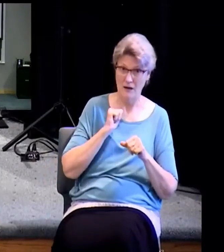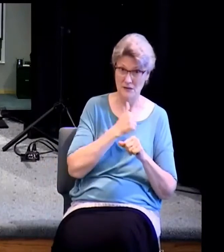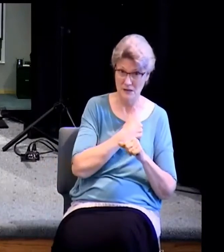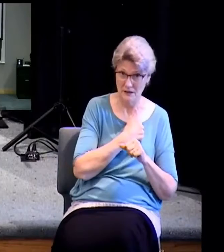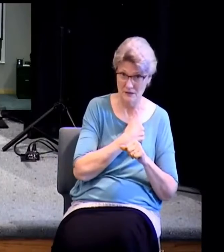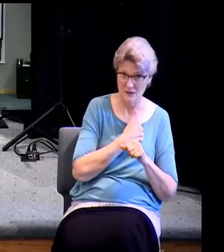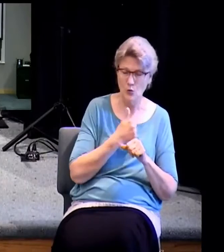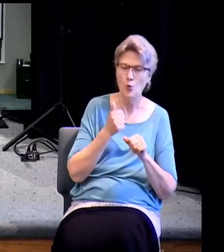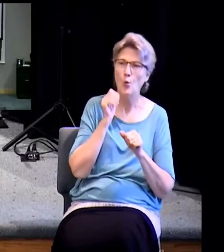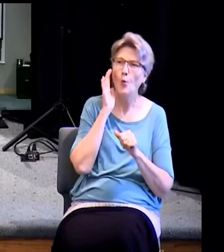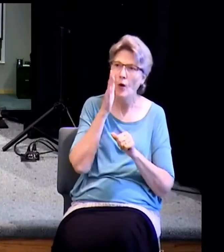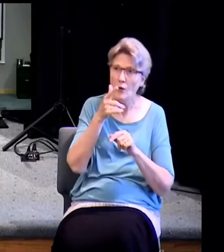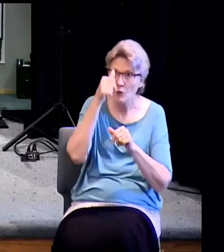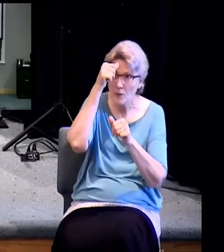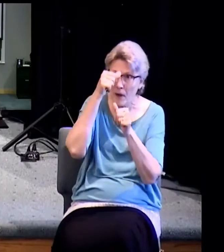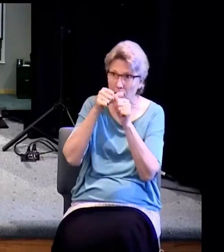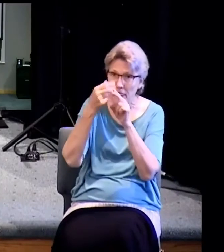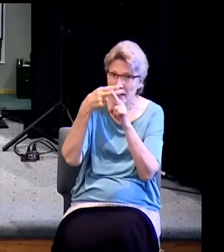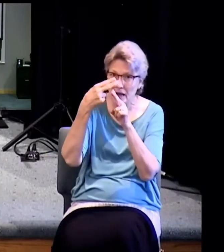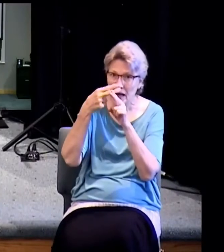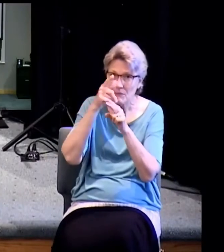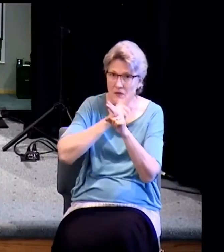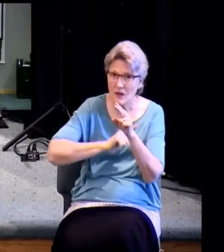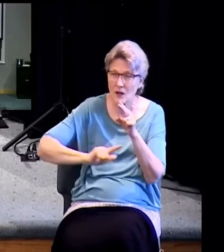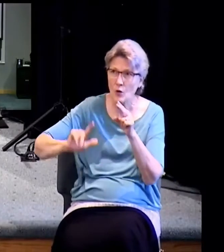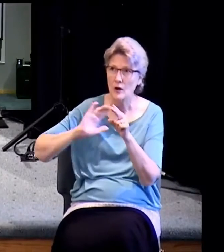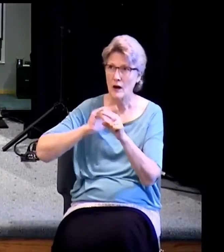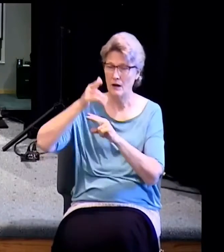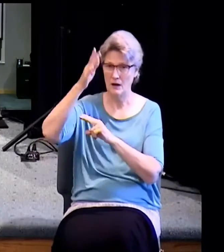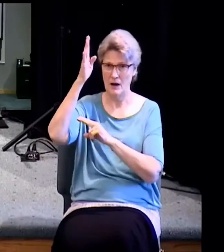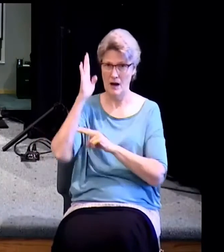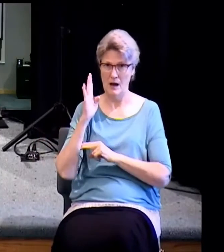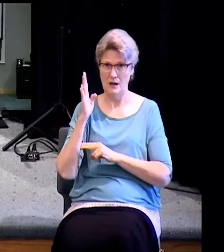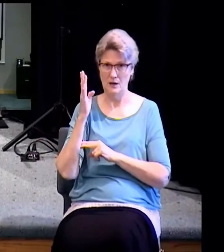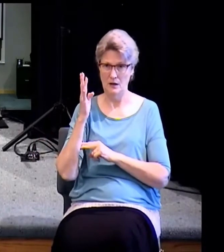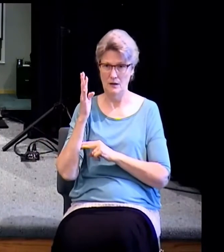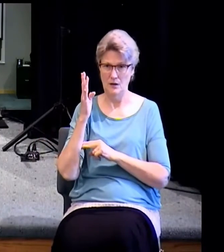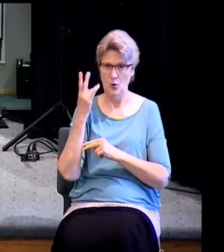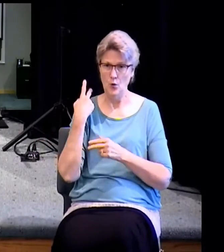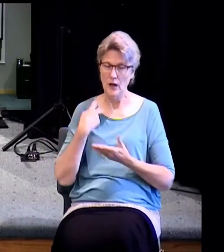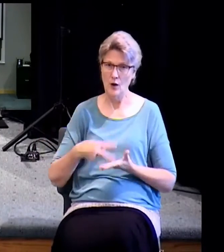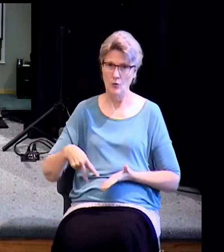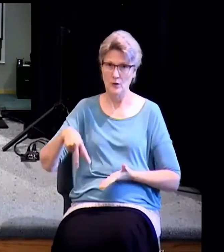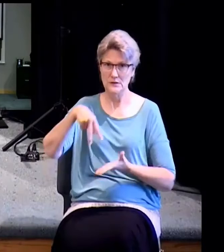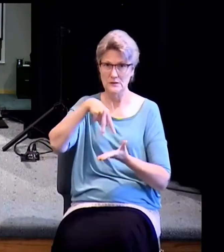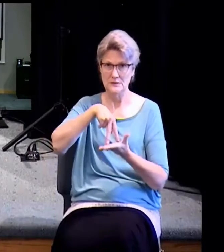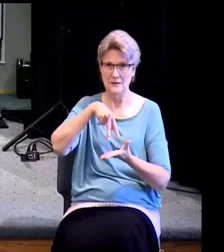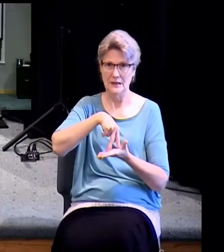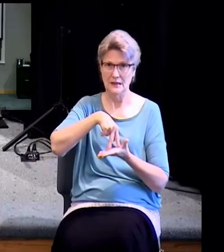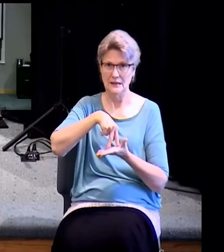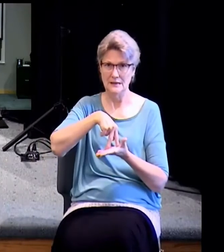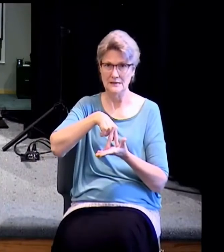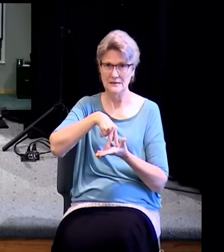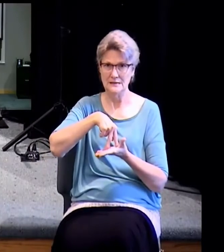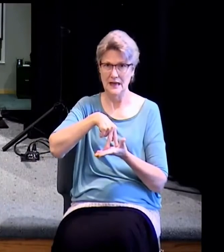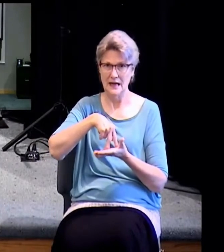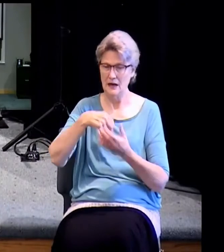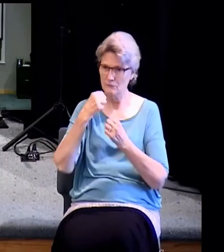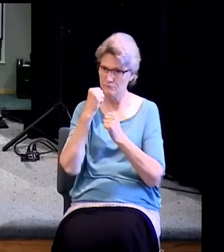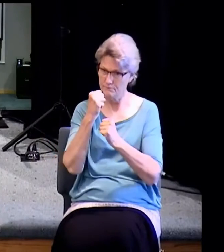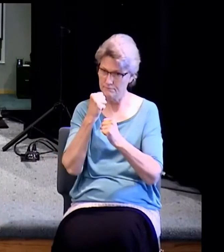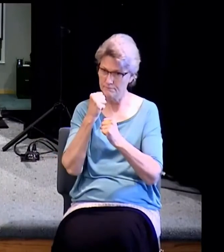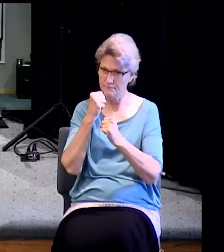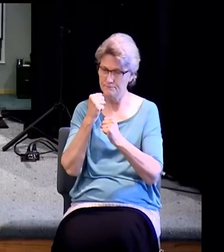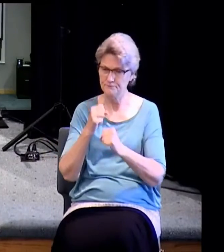brought down and fallen, but we are risen and stand upright. Something